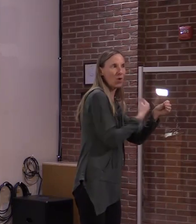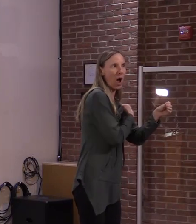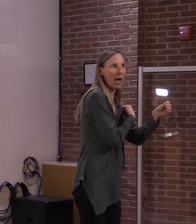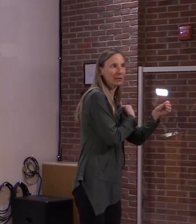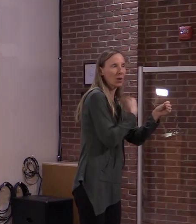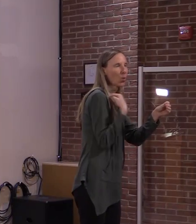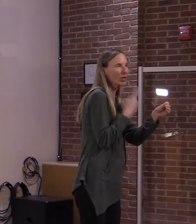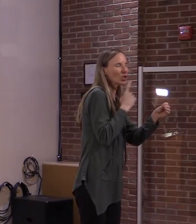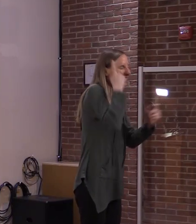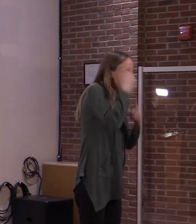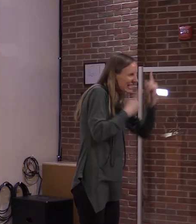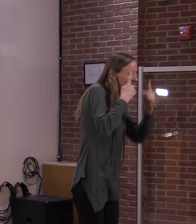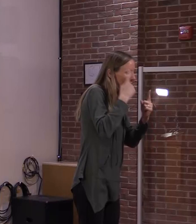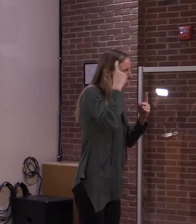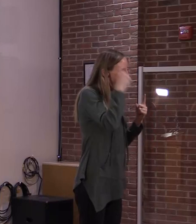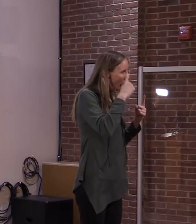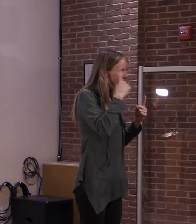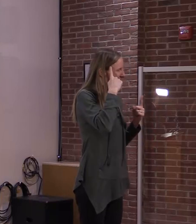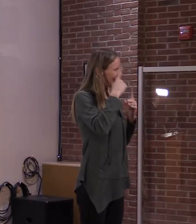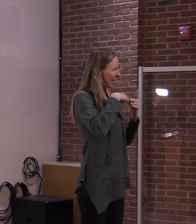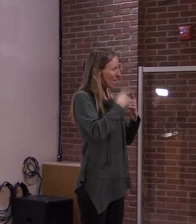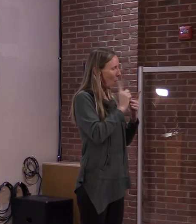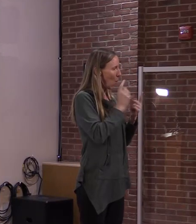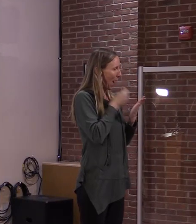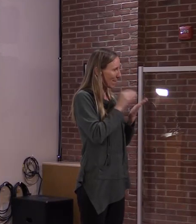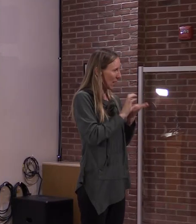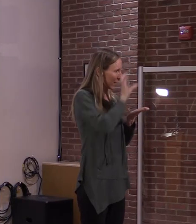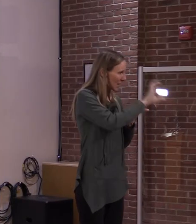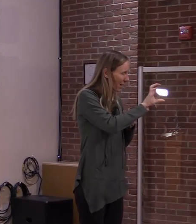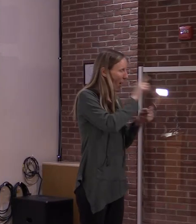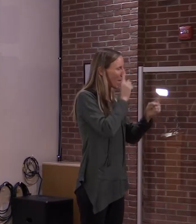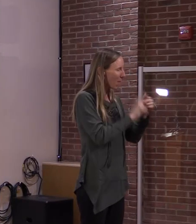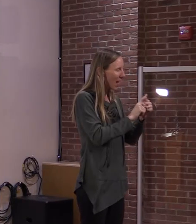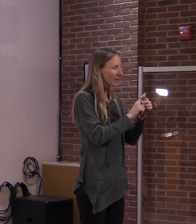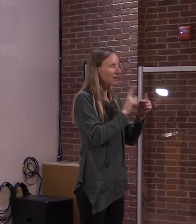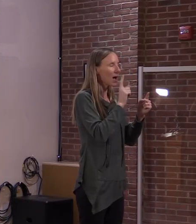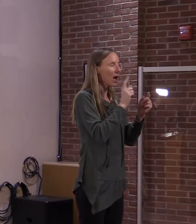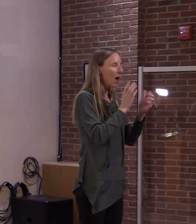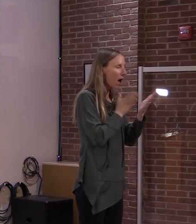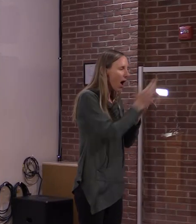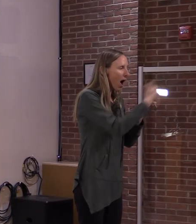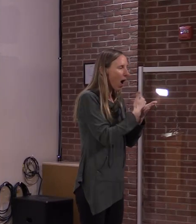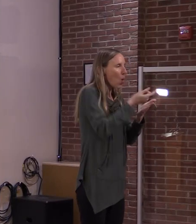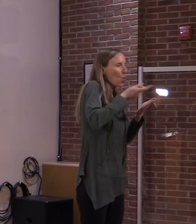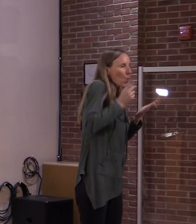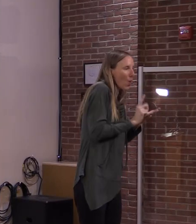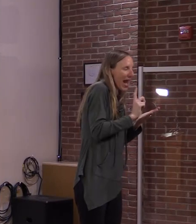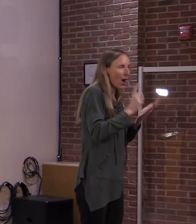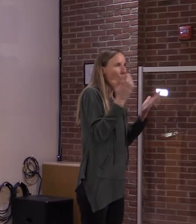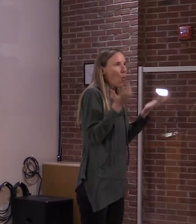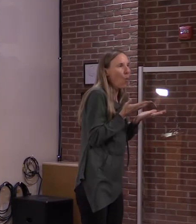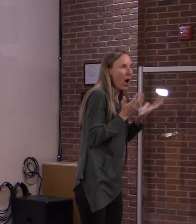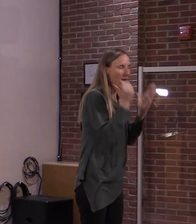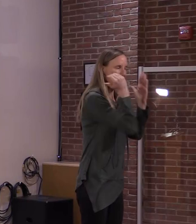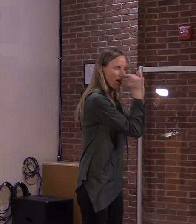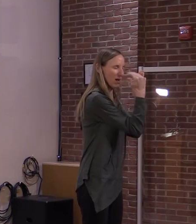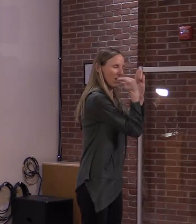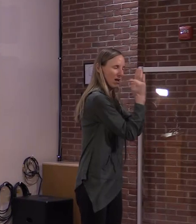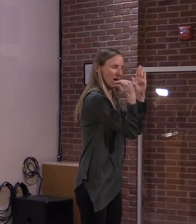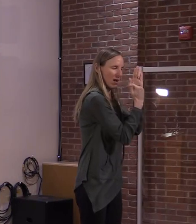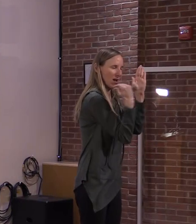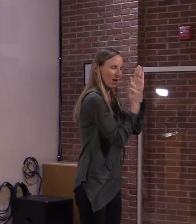should invest this wisely. So that's why I'd like to see it more transparent, so that we can all follow it,